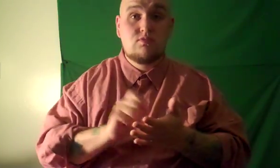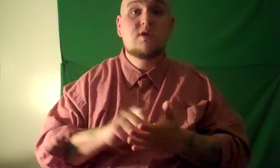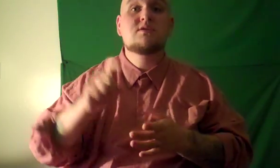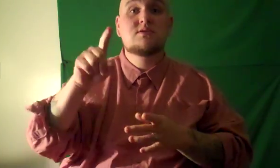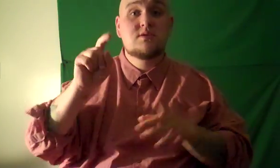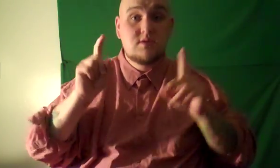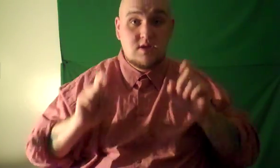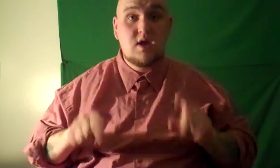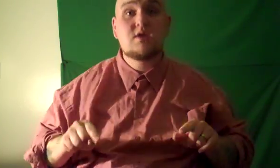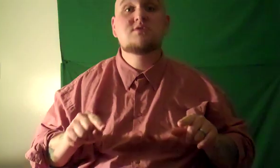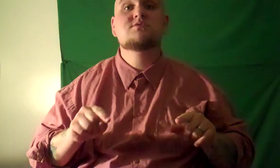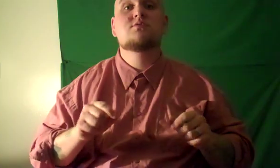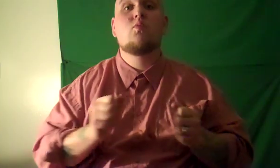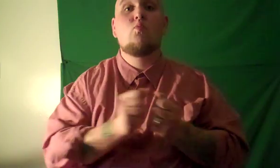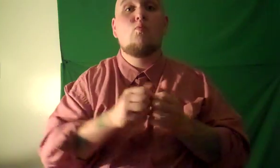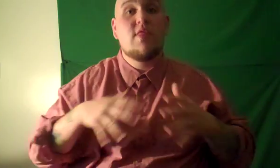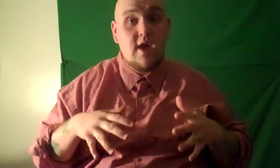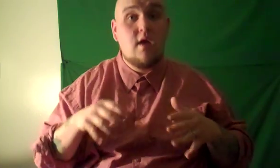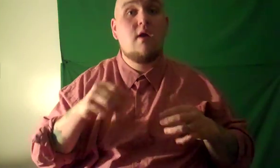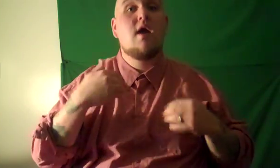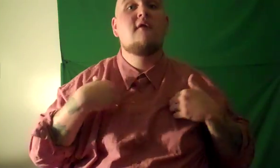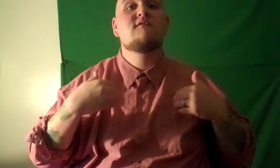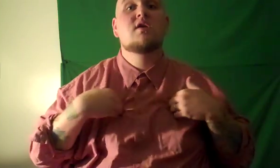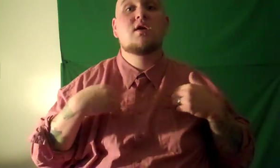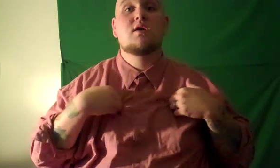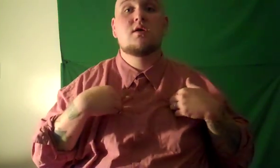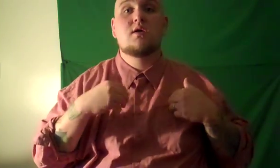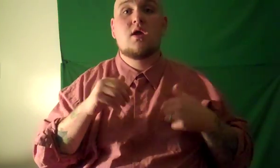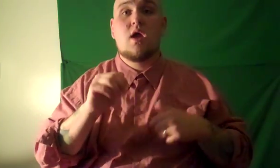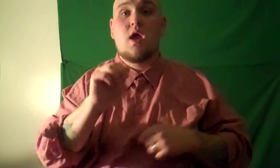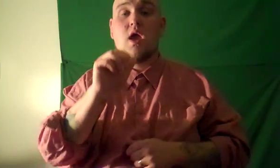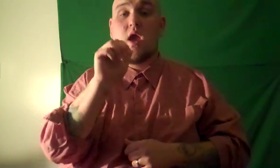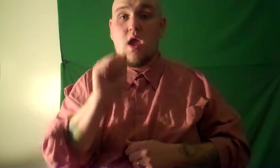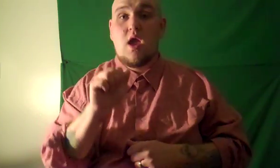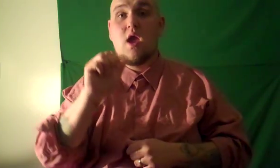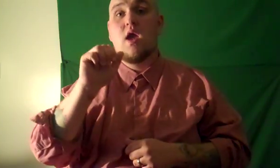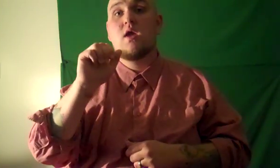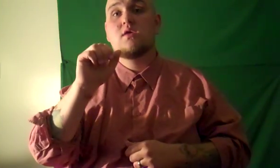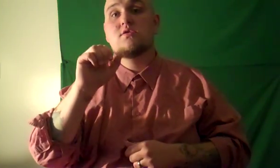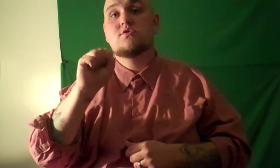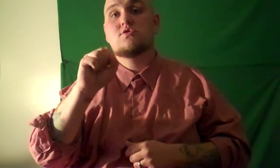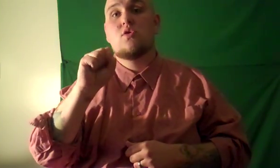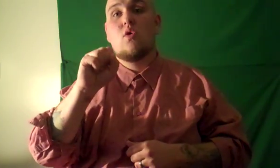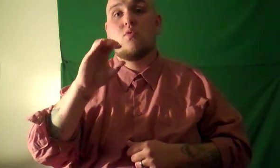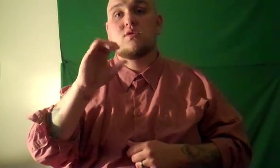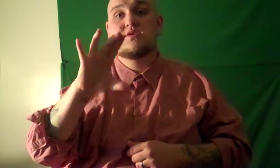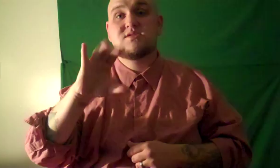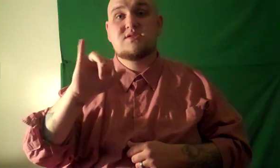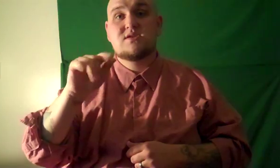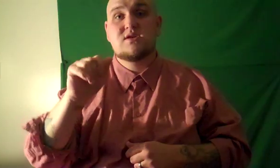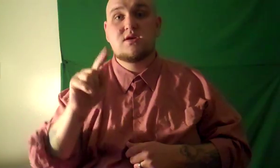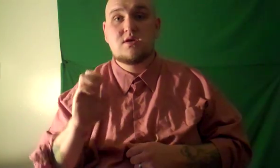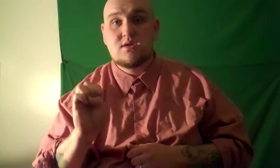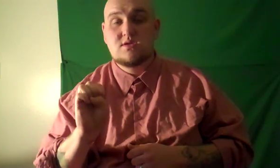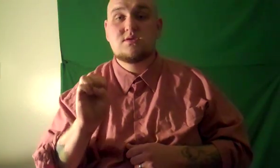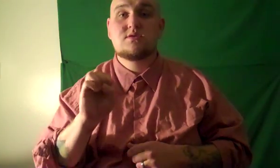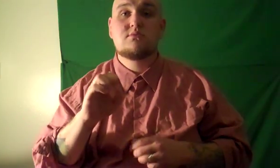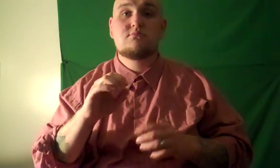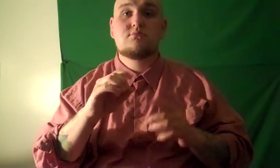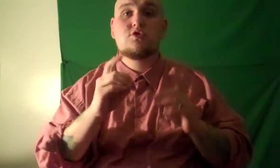or a bachelor's degree. It is possible for you to pay the fee and